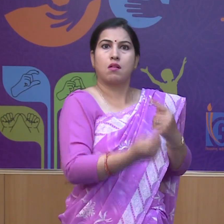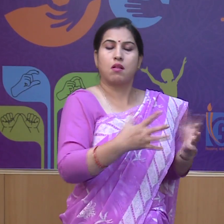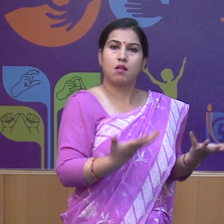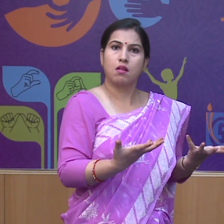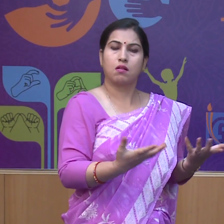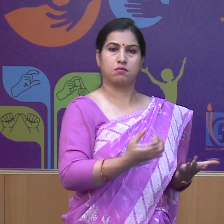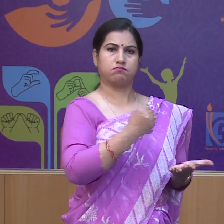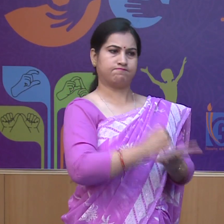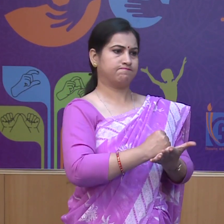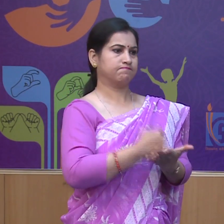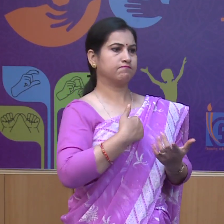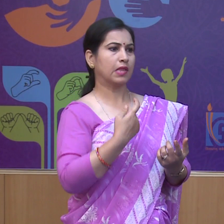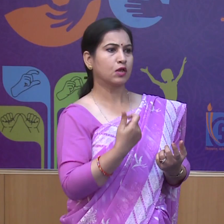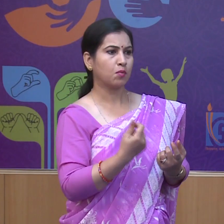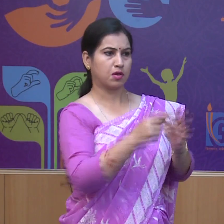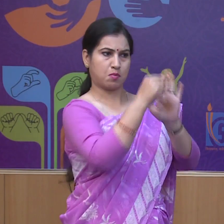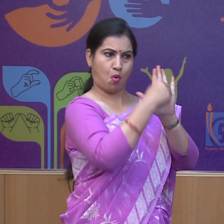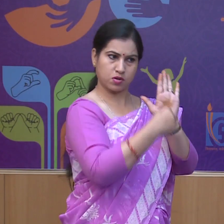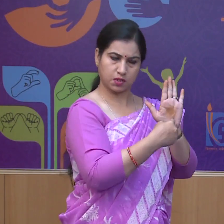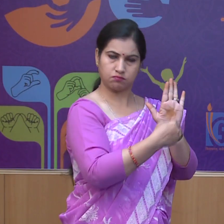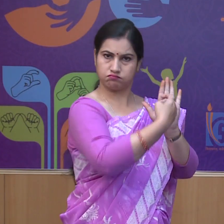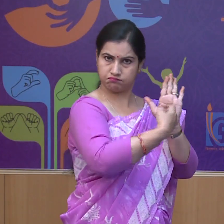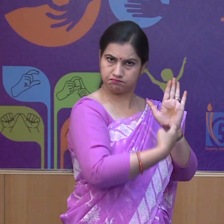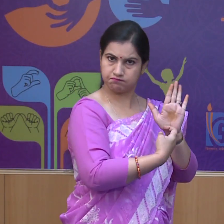right to make economic policies